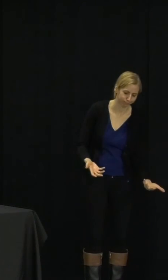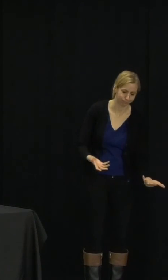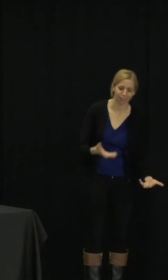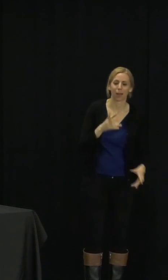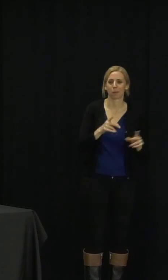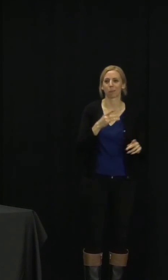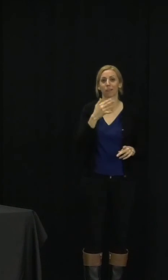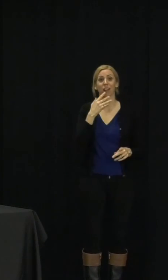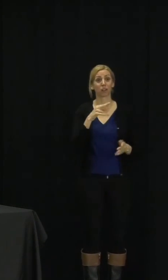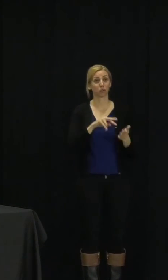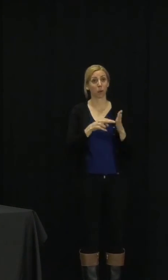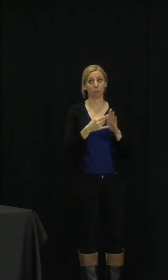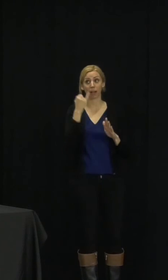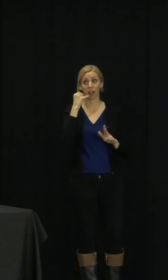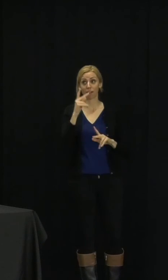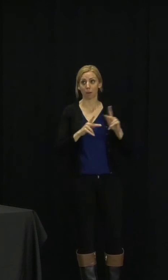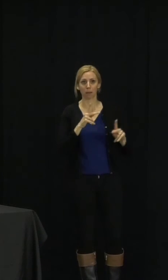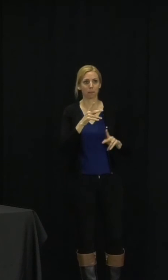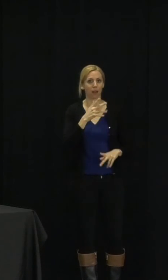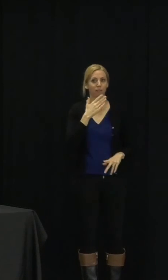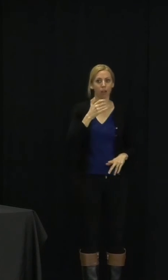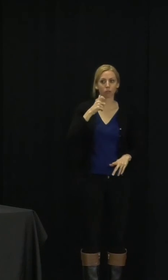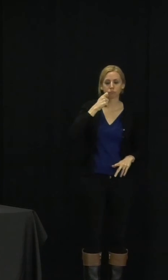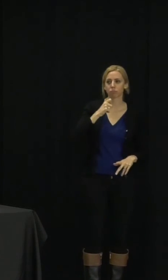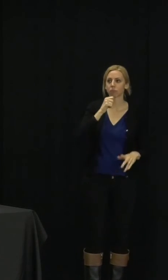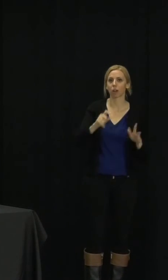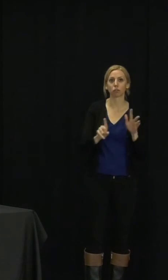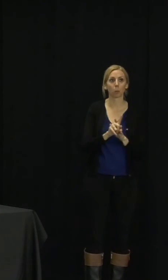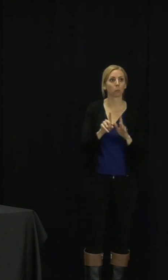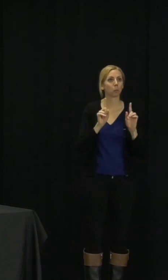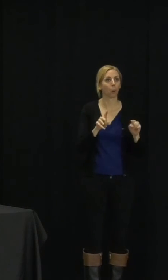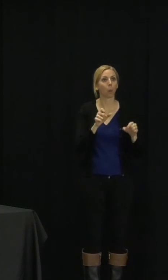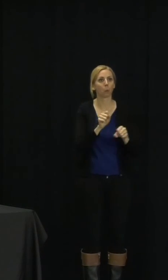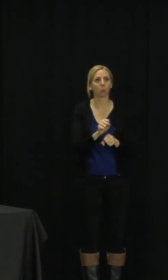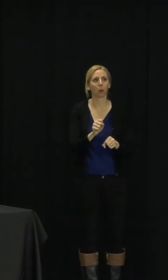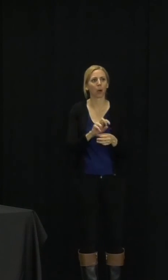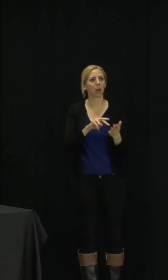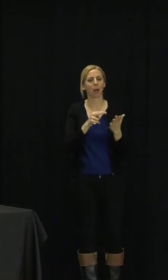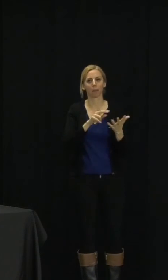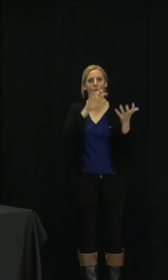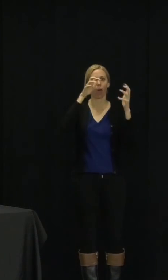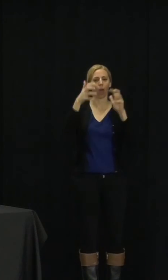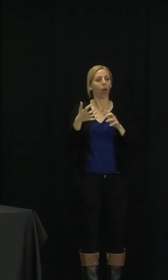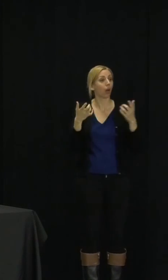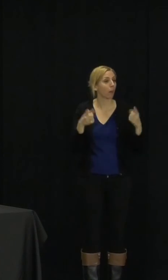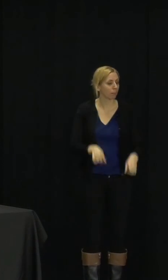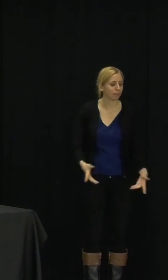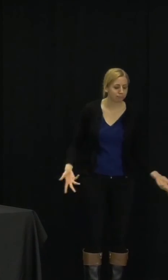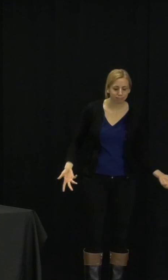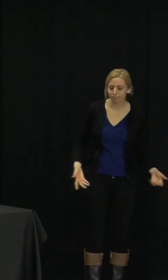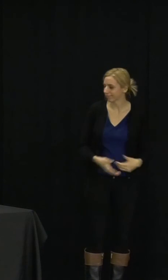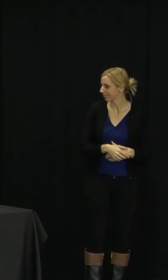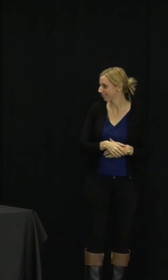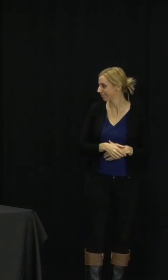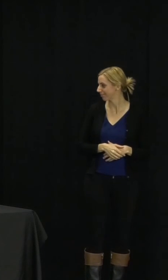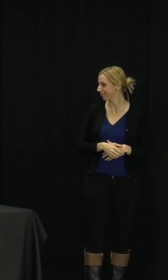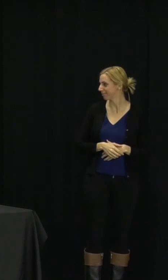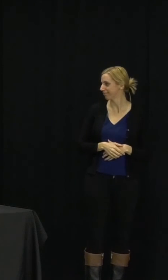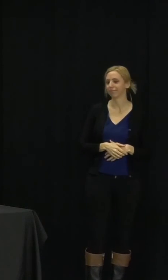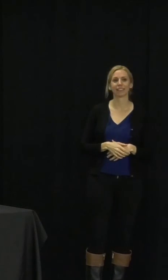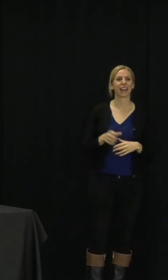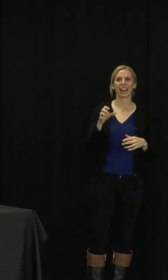with tons of awesome, you know, arts folks of color all the time. We are already here. And